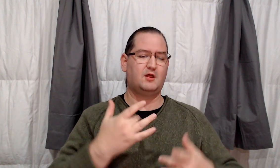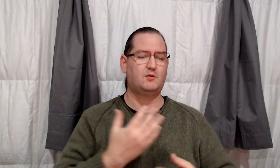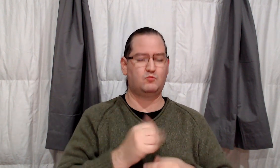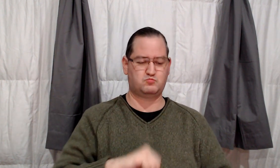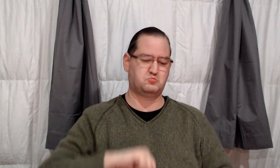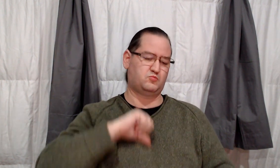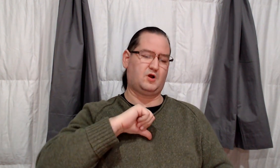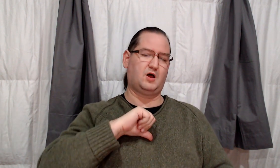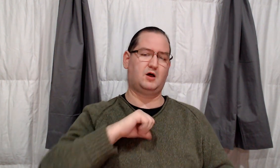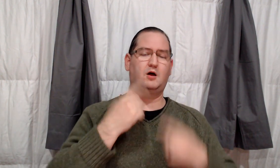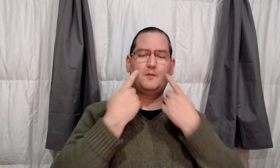words.